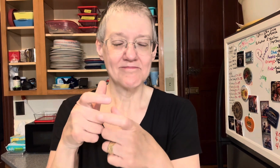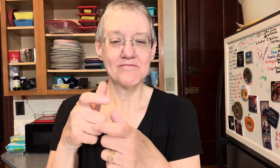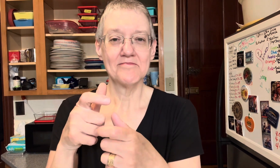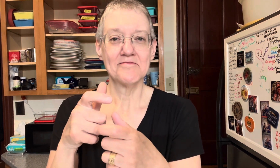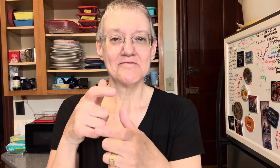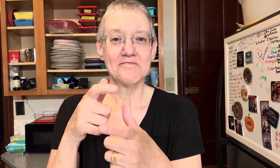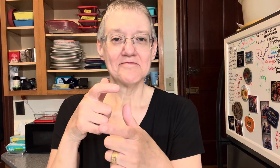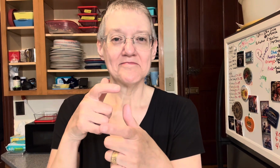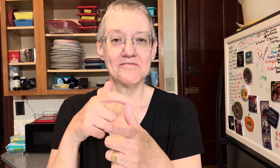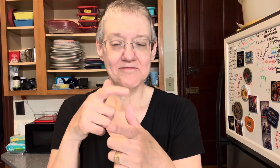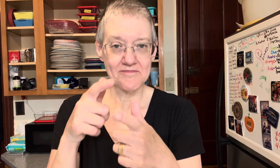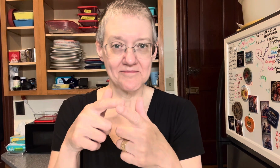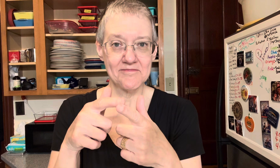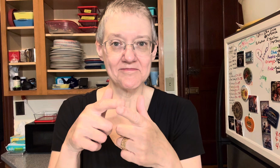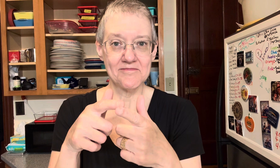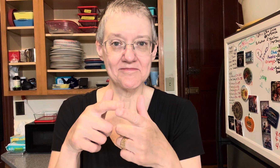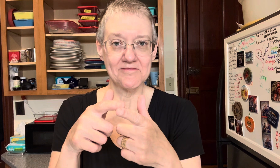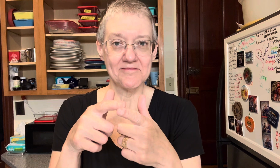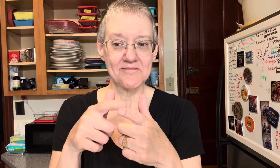as patties.